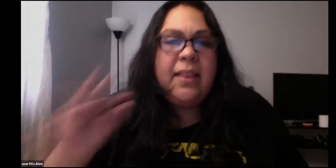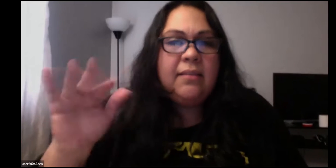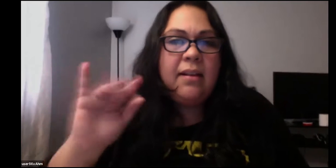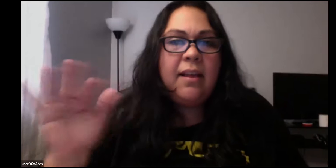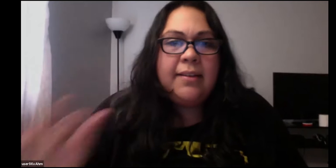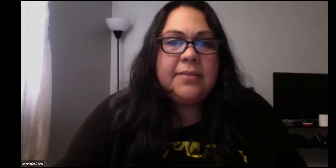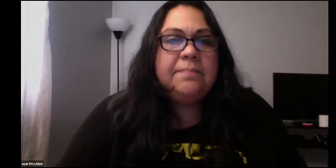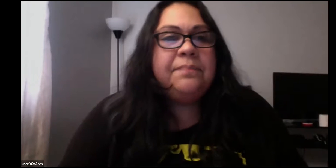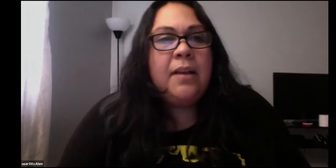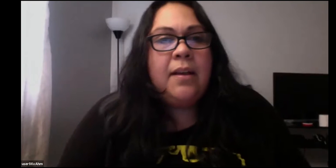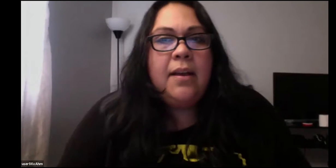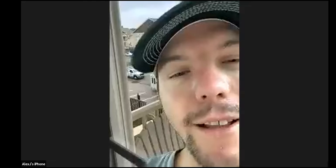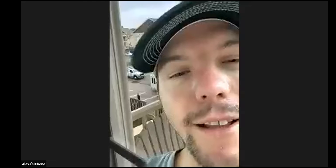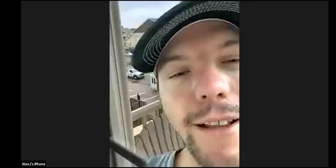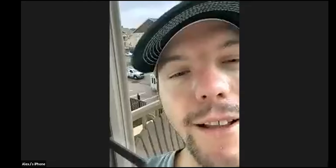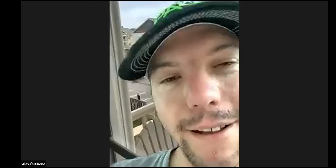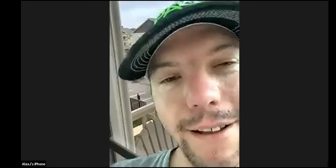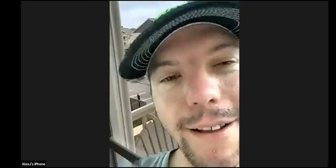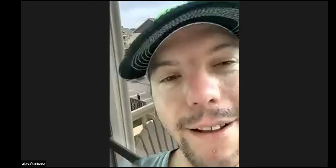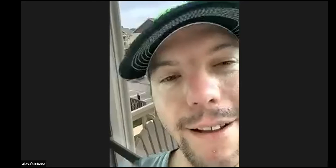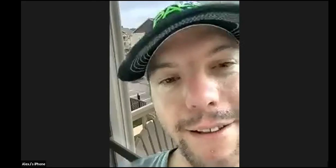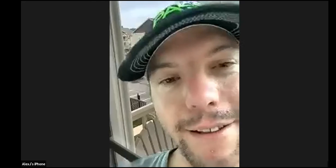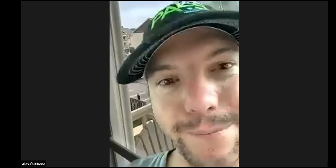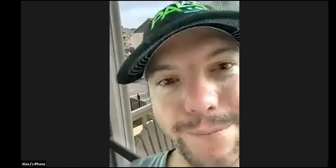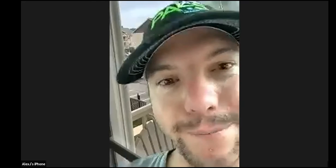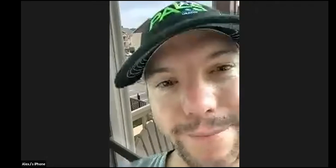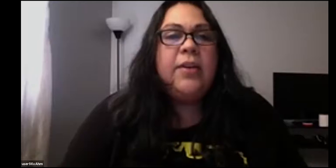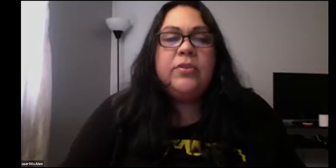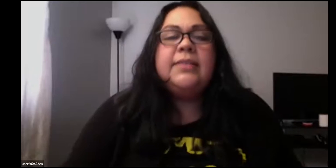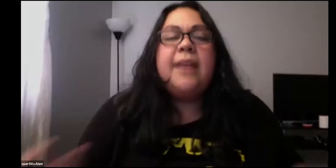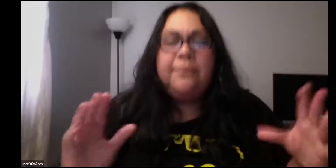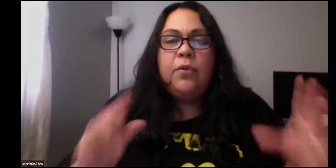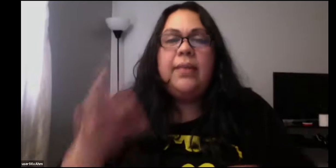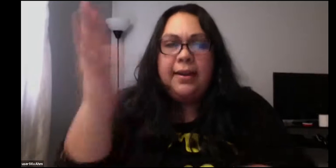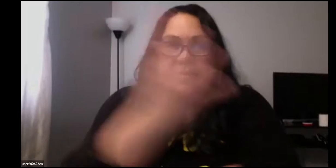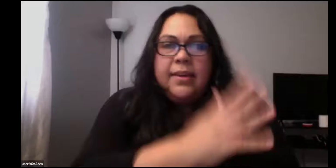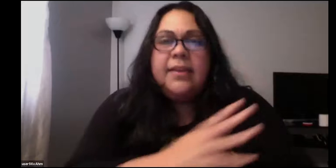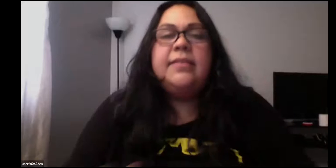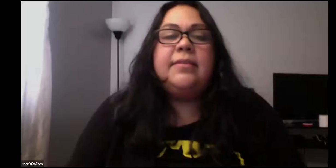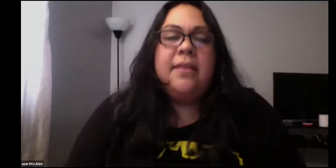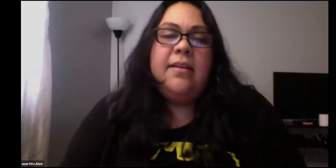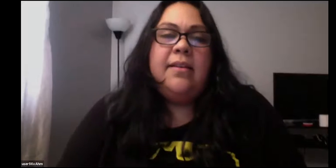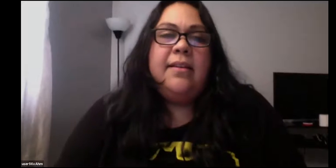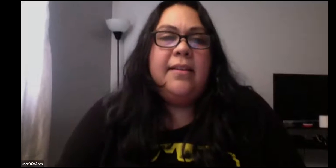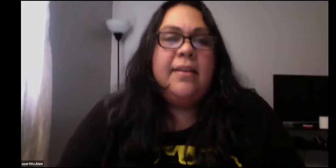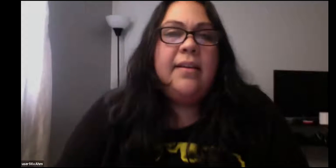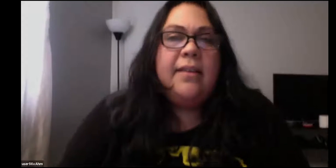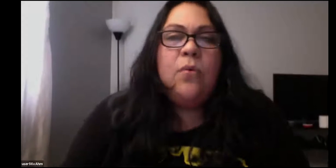a lot. So I usually try to use a sign for it like this or like